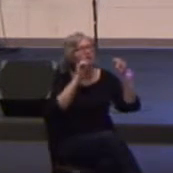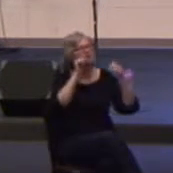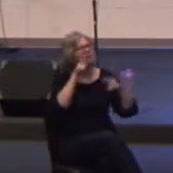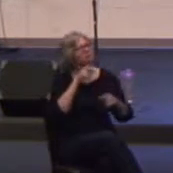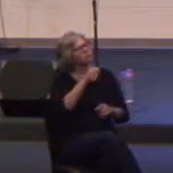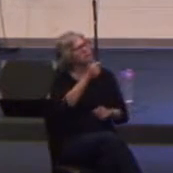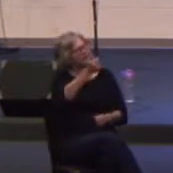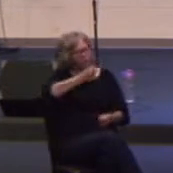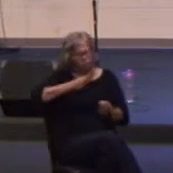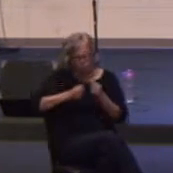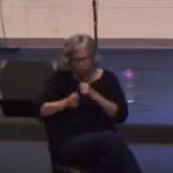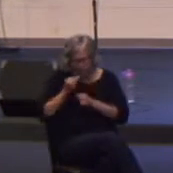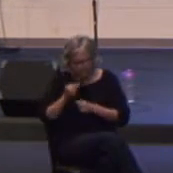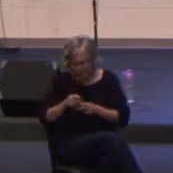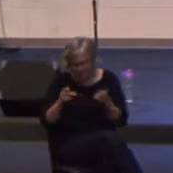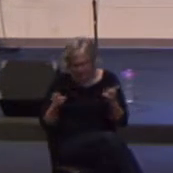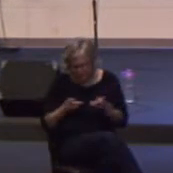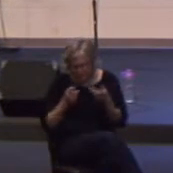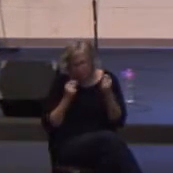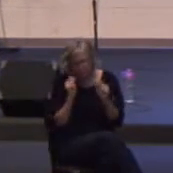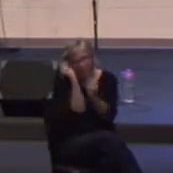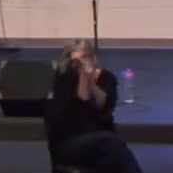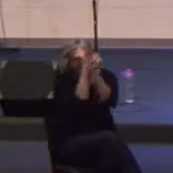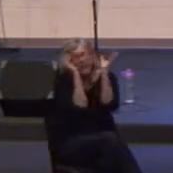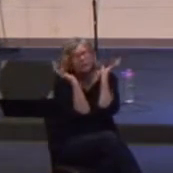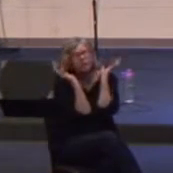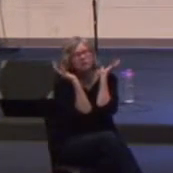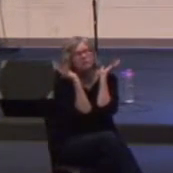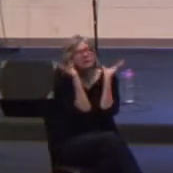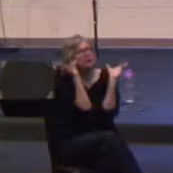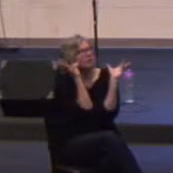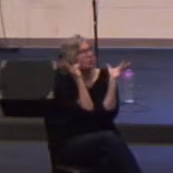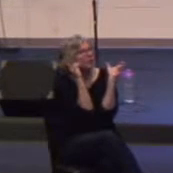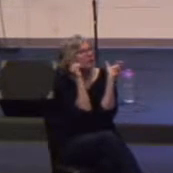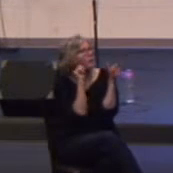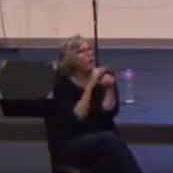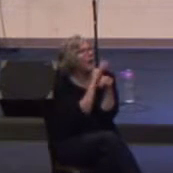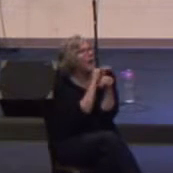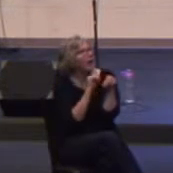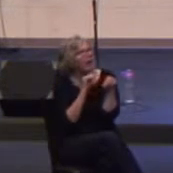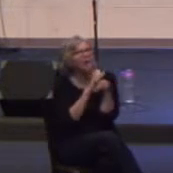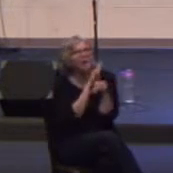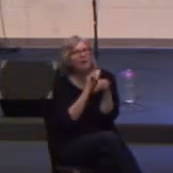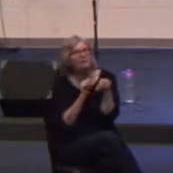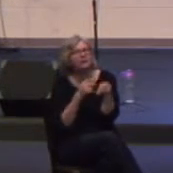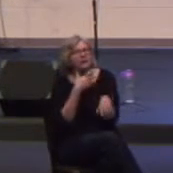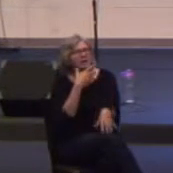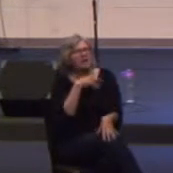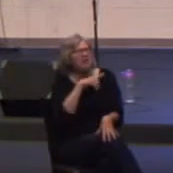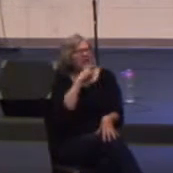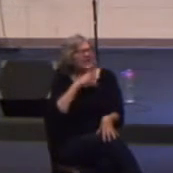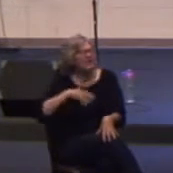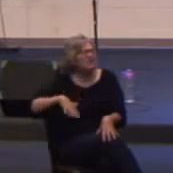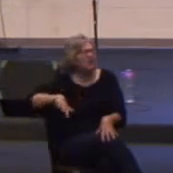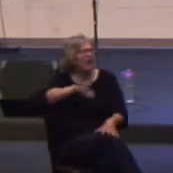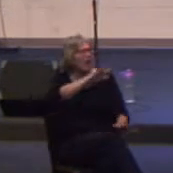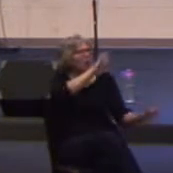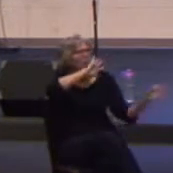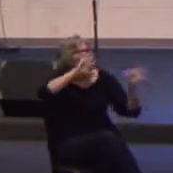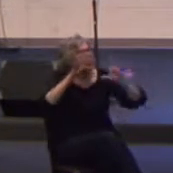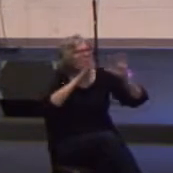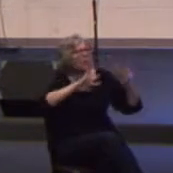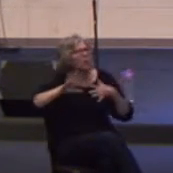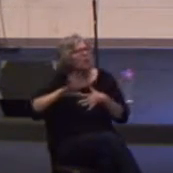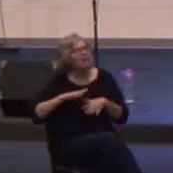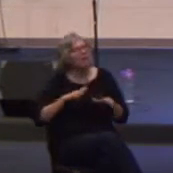place. Try to get yourself back there. Try to imagine like you still hear the sound of the waves on the sea and the hot, dry desert air around you. Get yourself